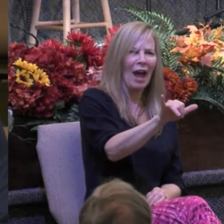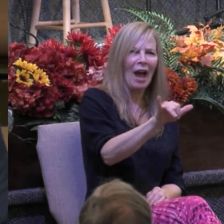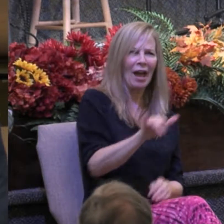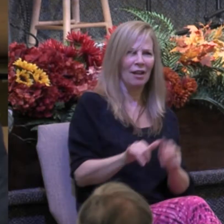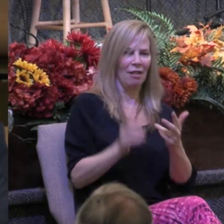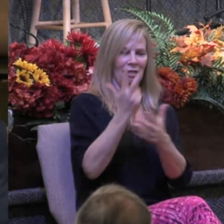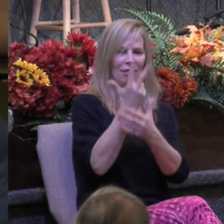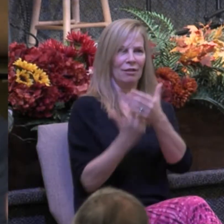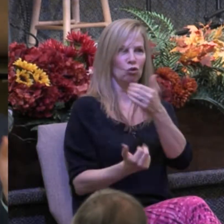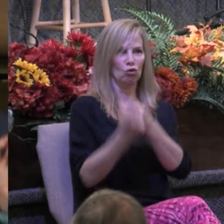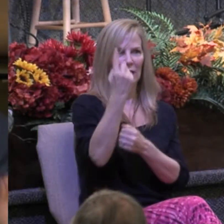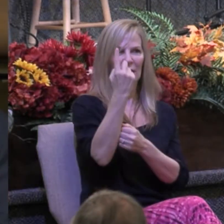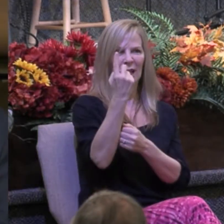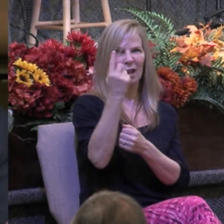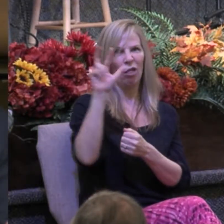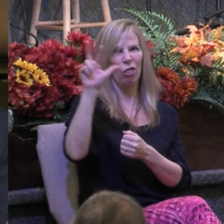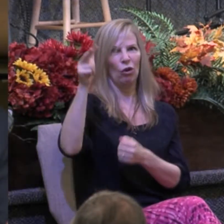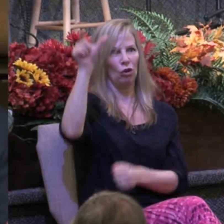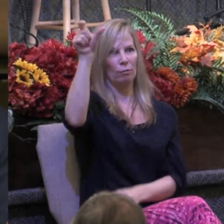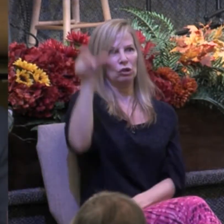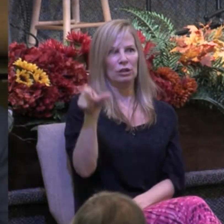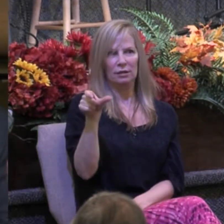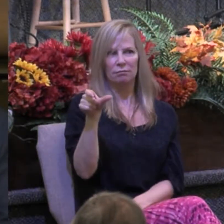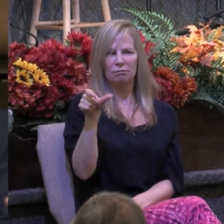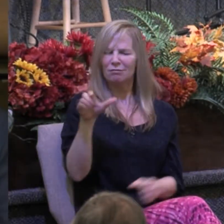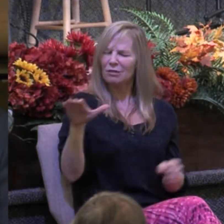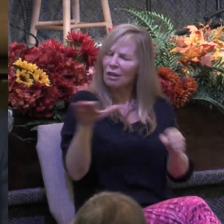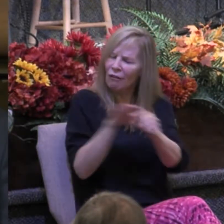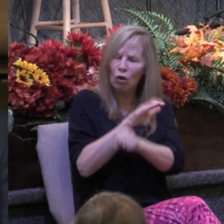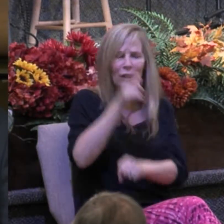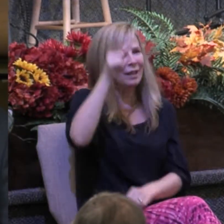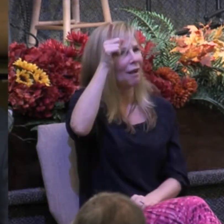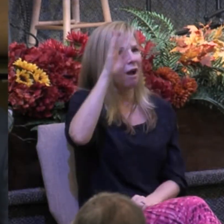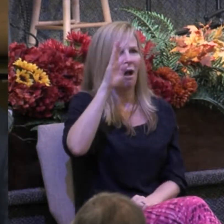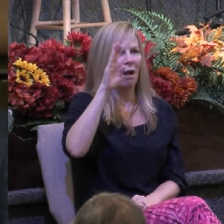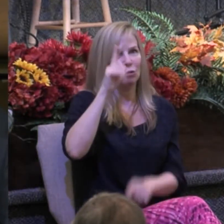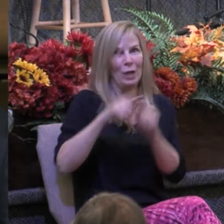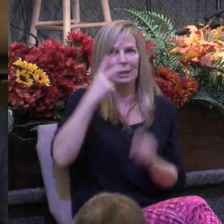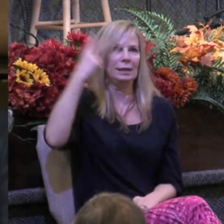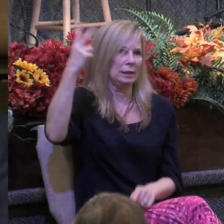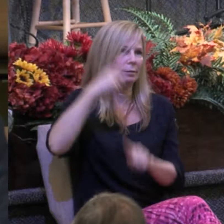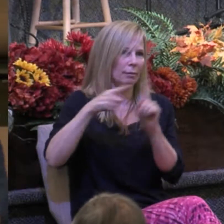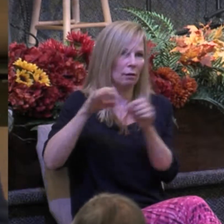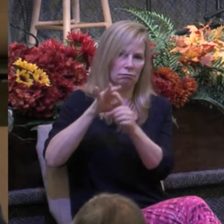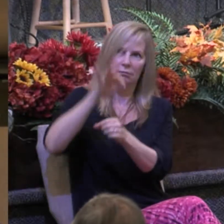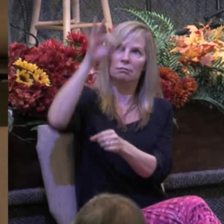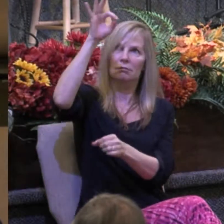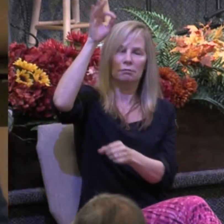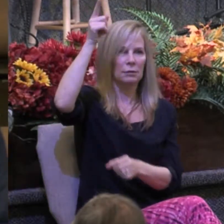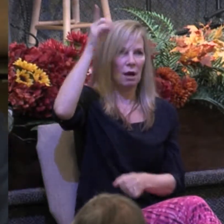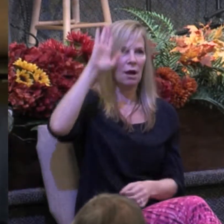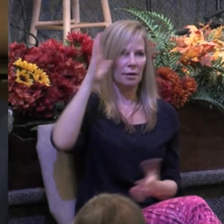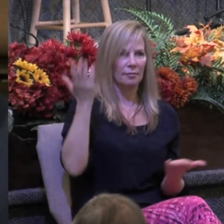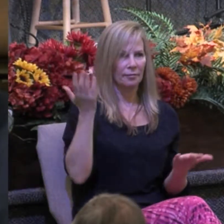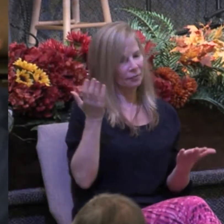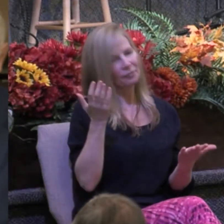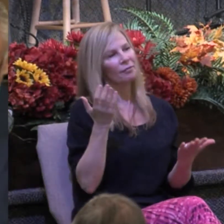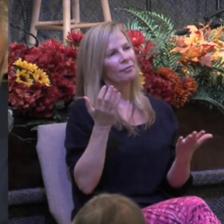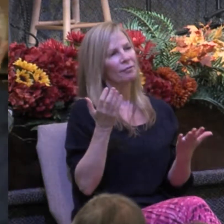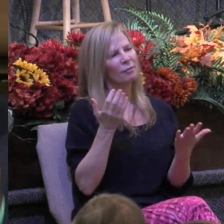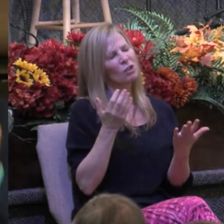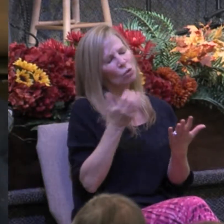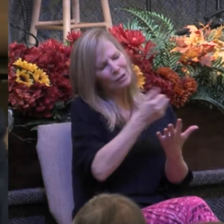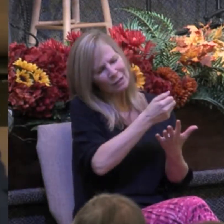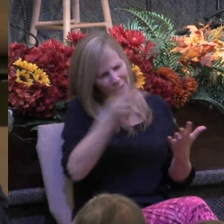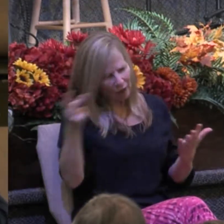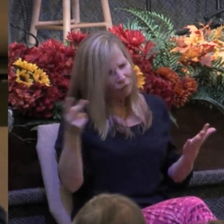of the Trinity. He is fully God in invisible form. Now, there are several important points that I'd like